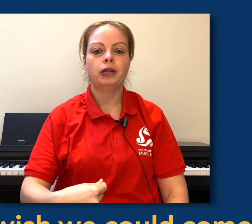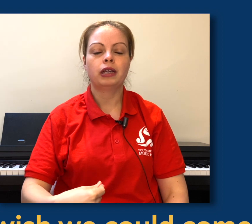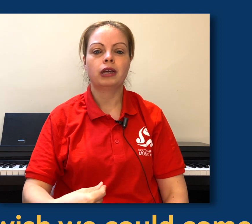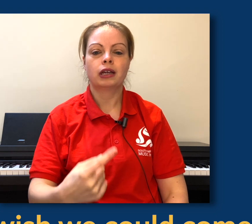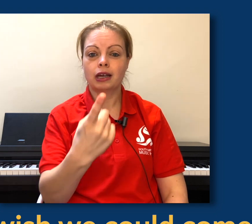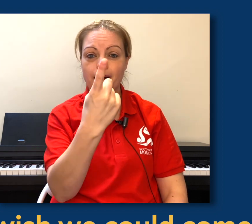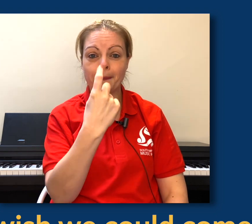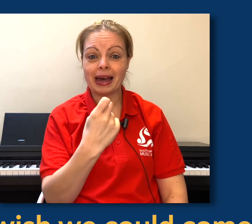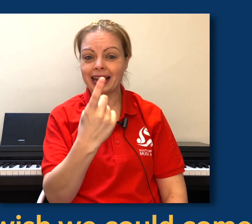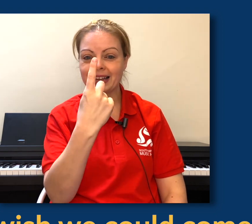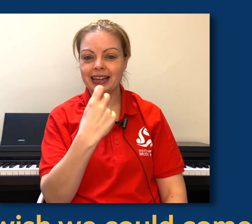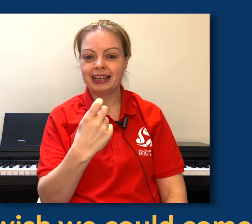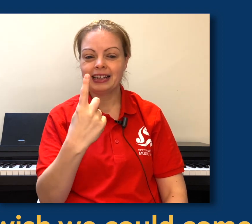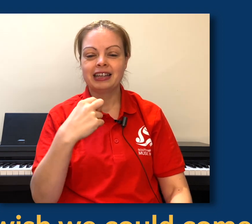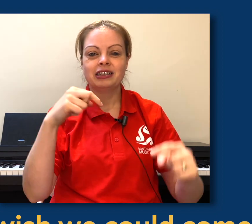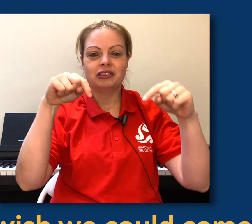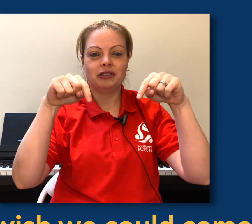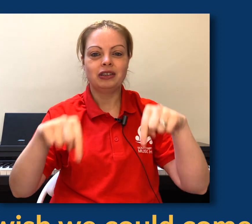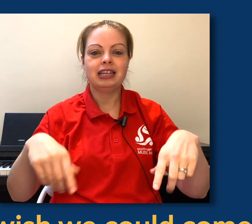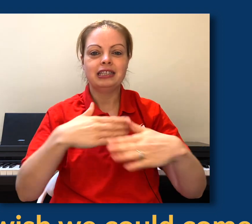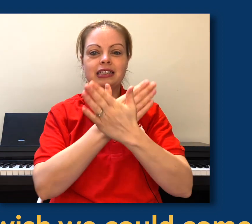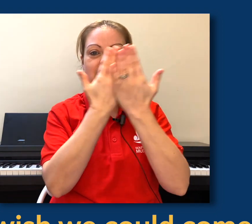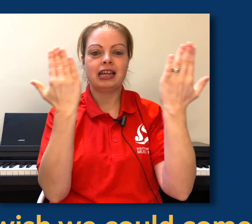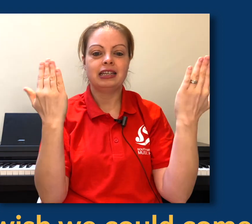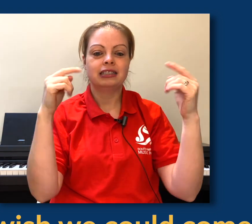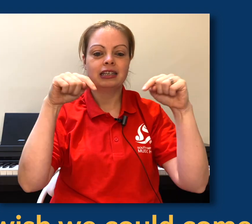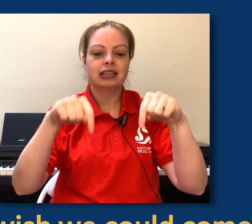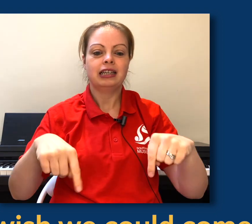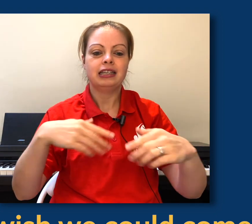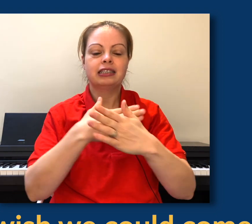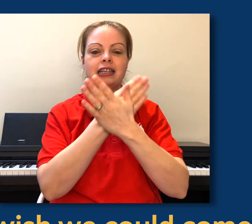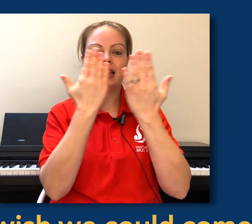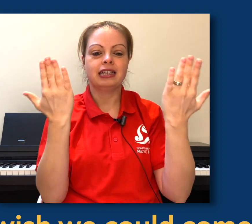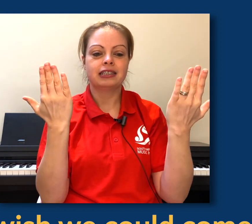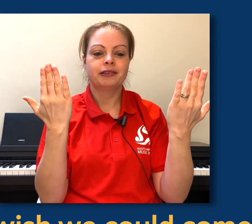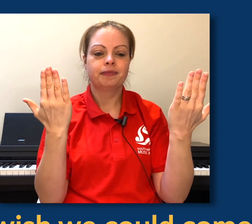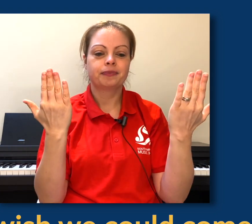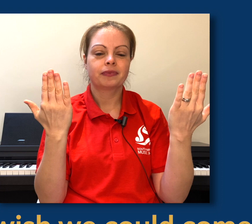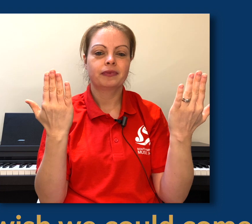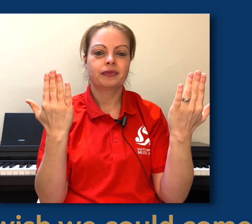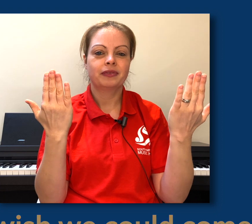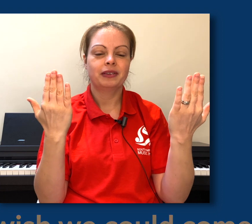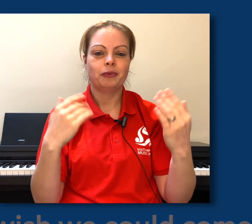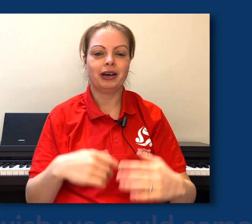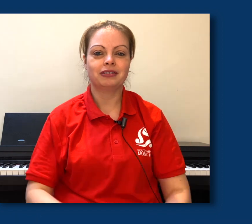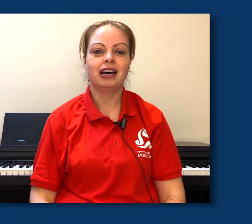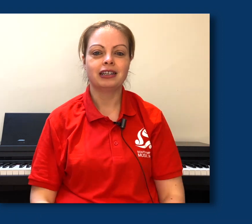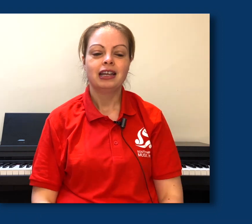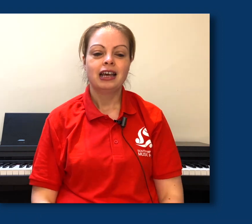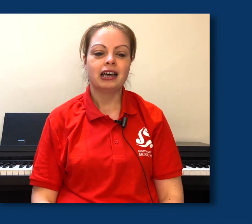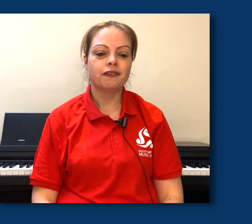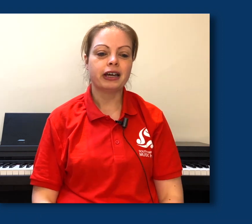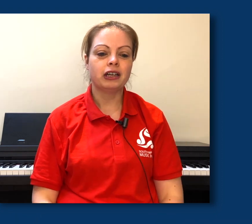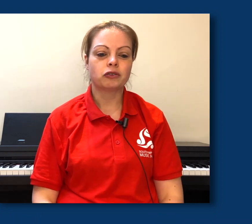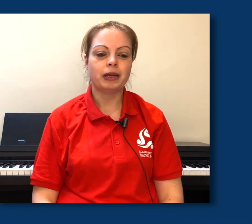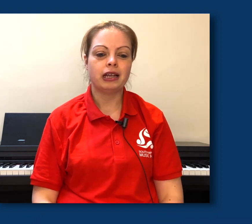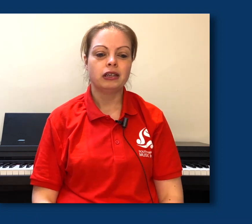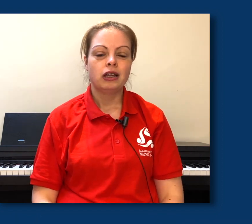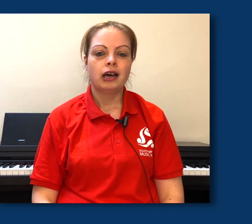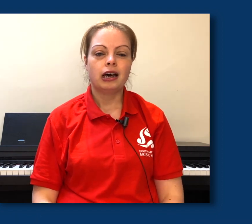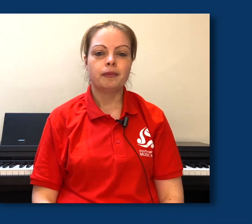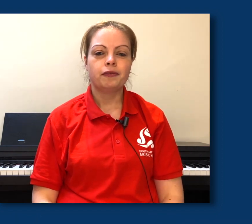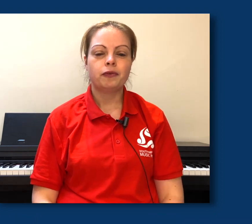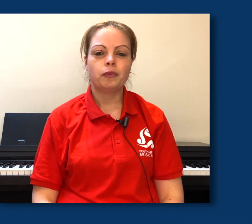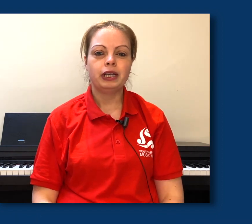wish we could come back to these days, these days. Well done. And the final little